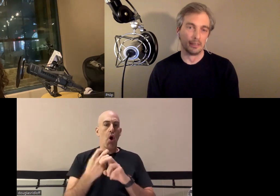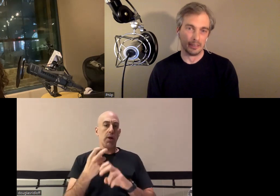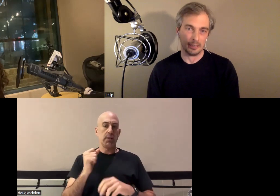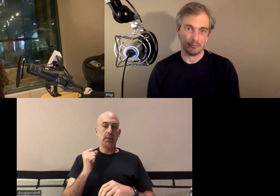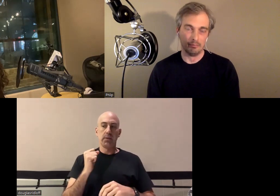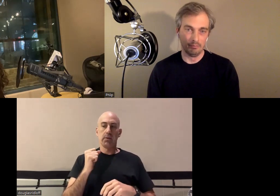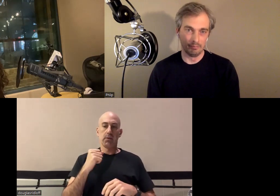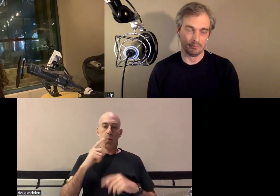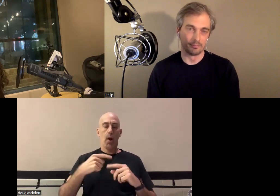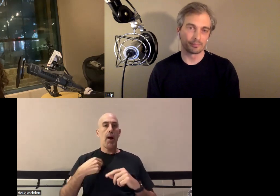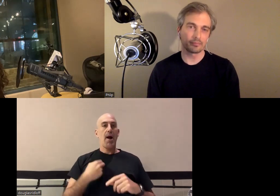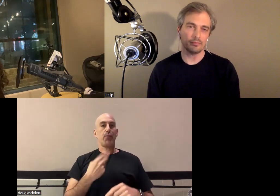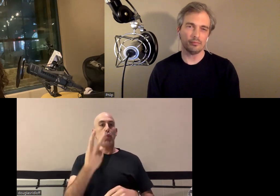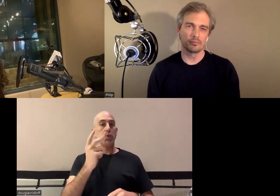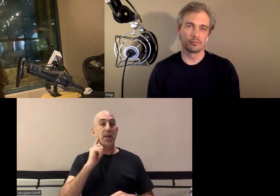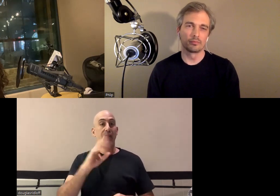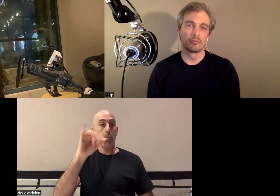content.